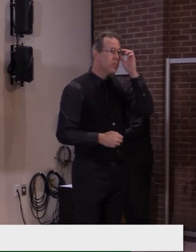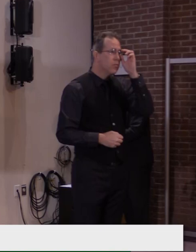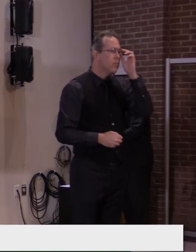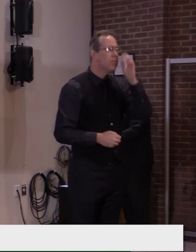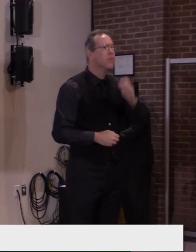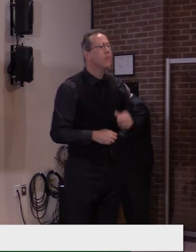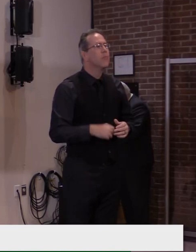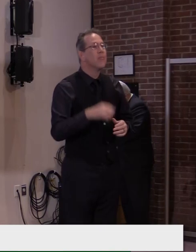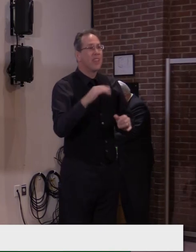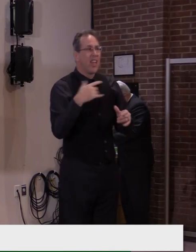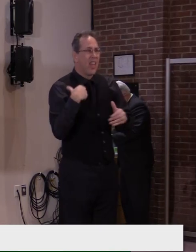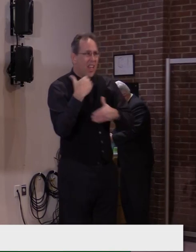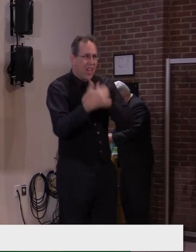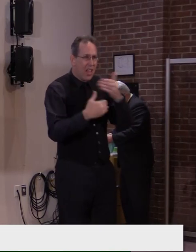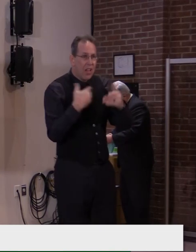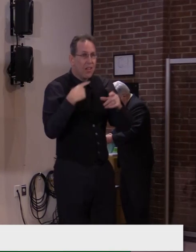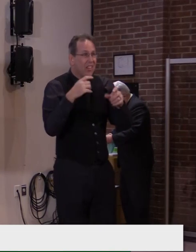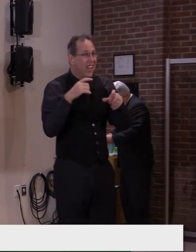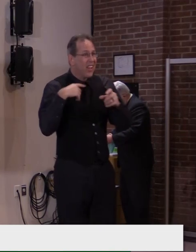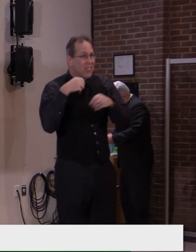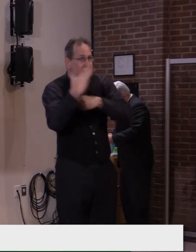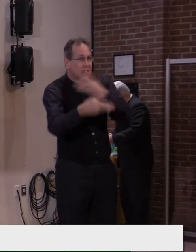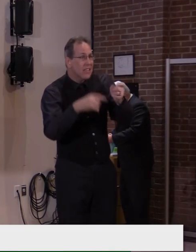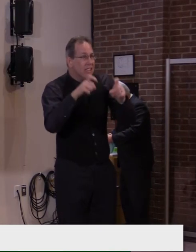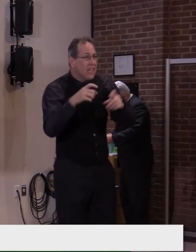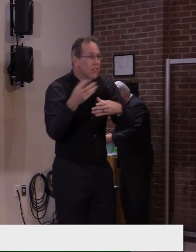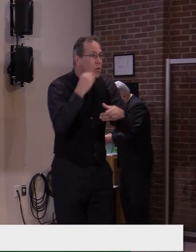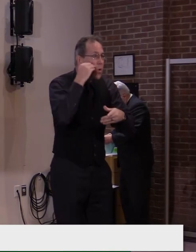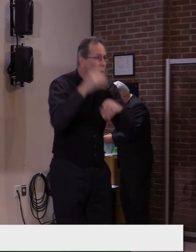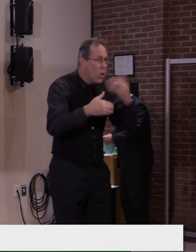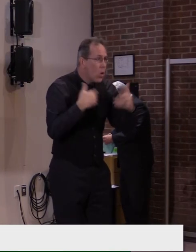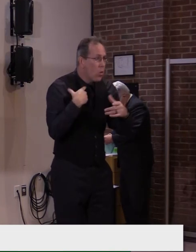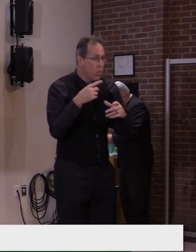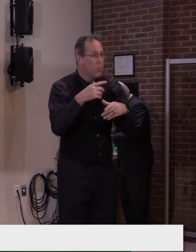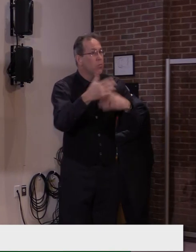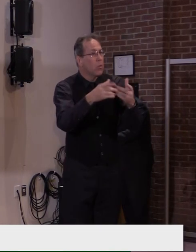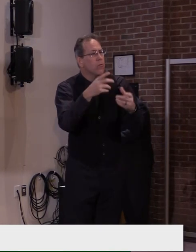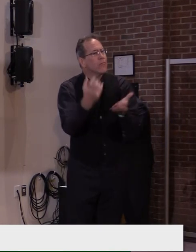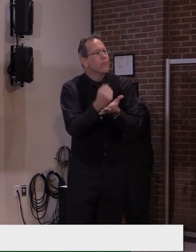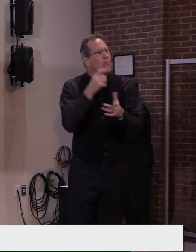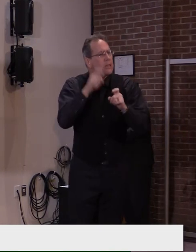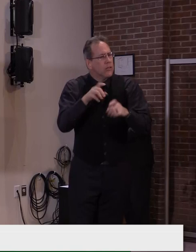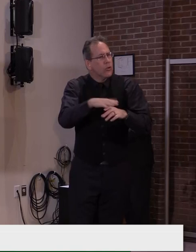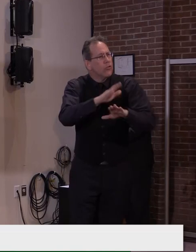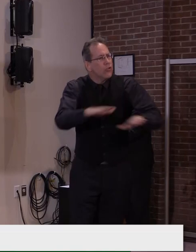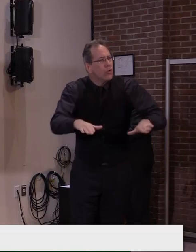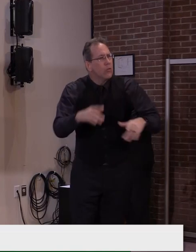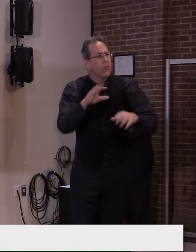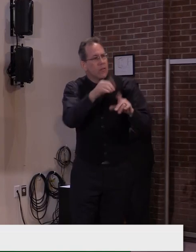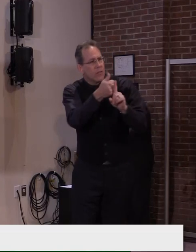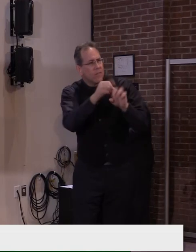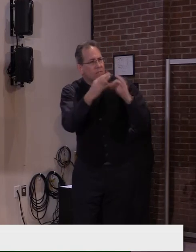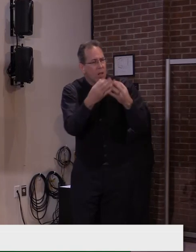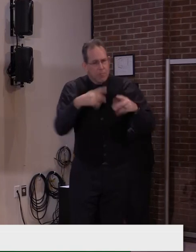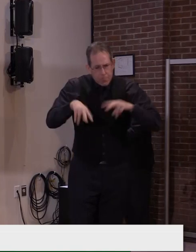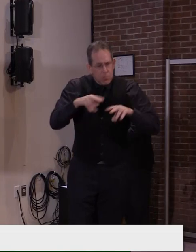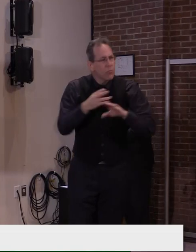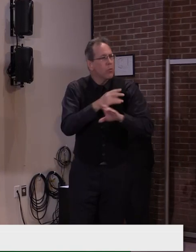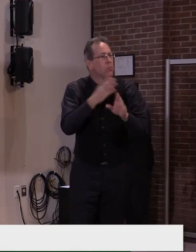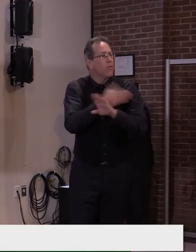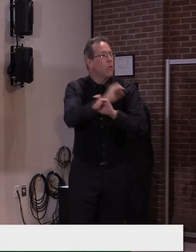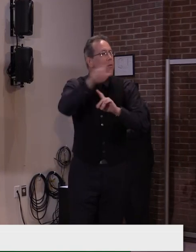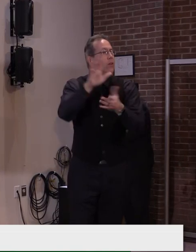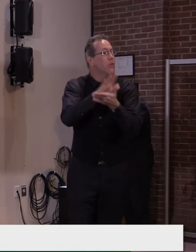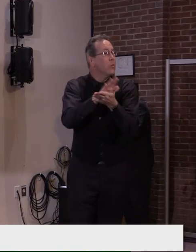tests to parents before kids return to school following winter break. You can expect this to include pickup locations for